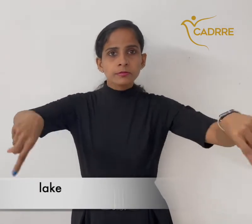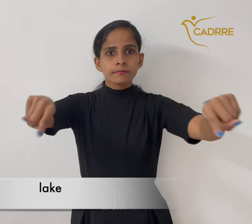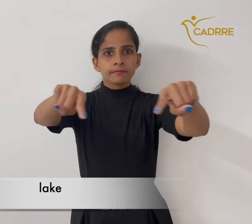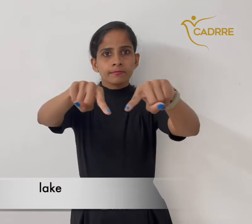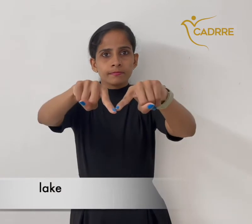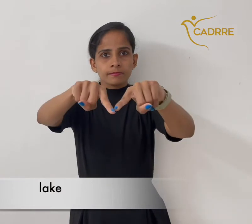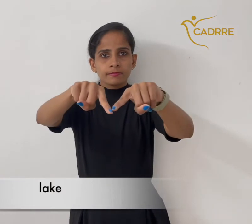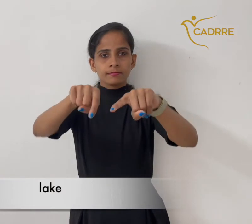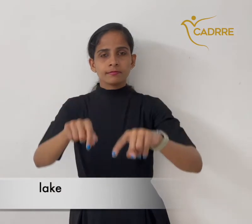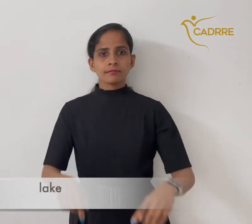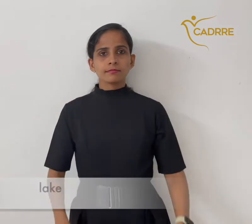lake,